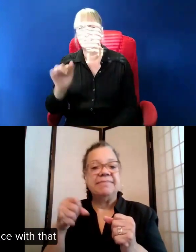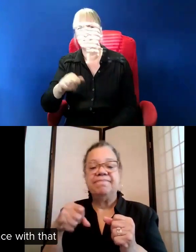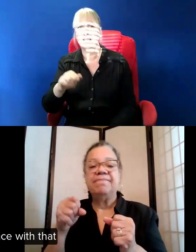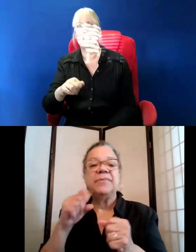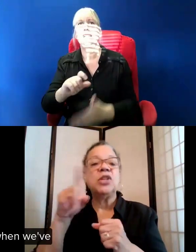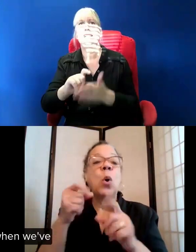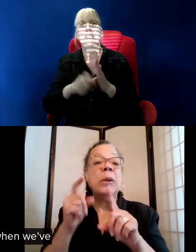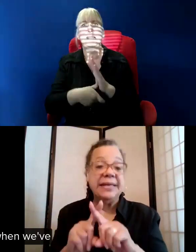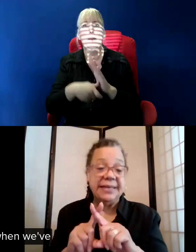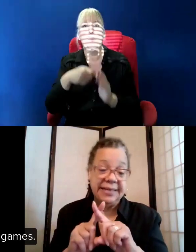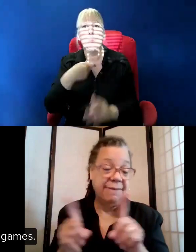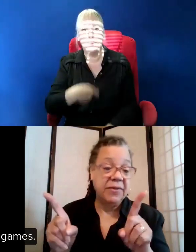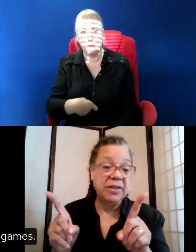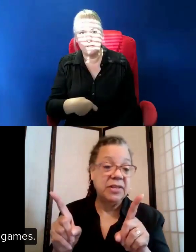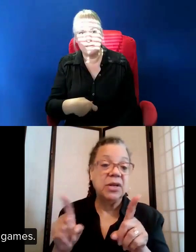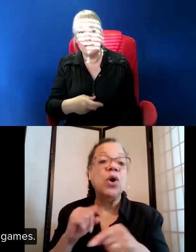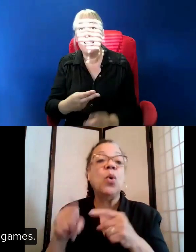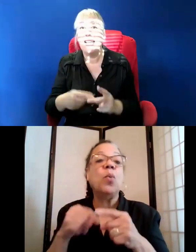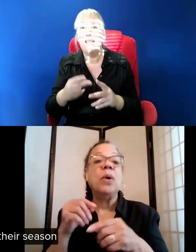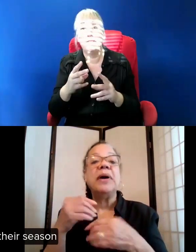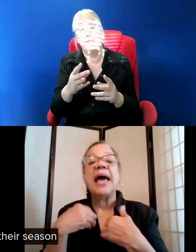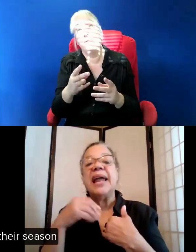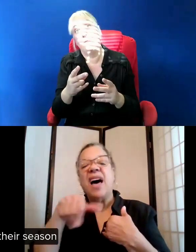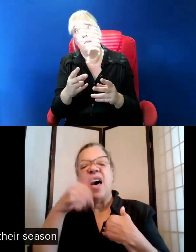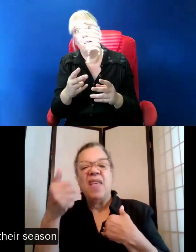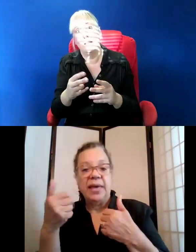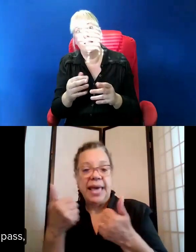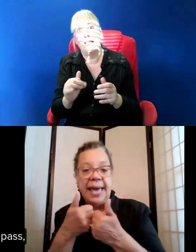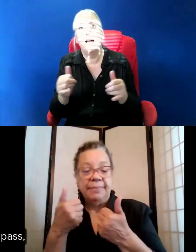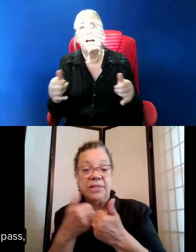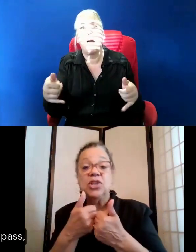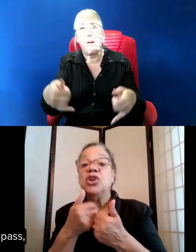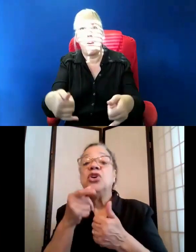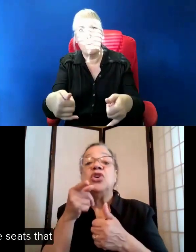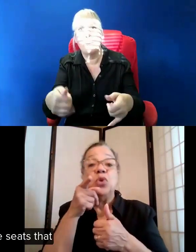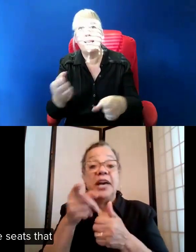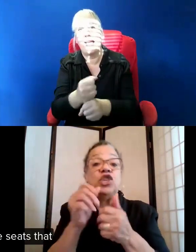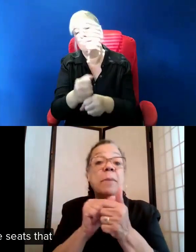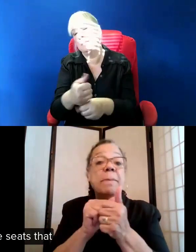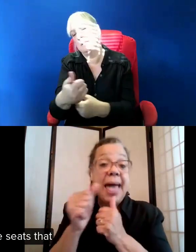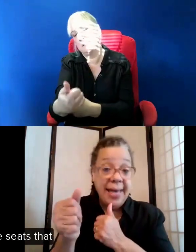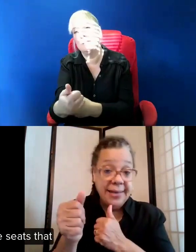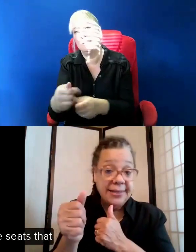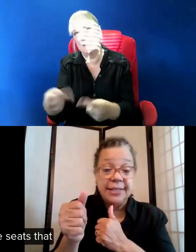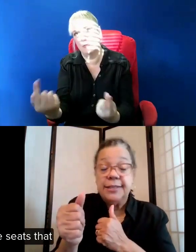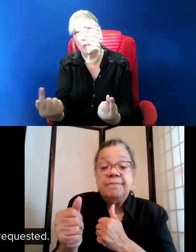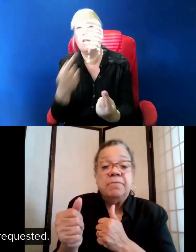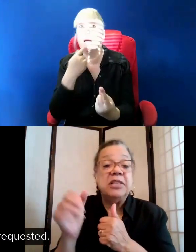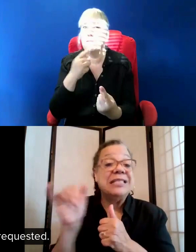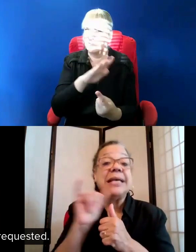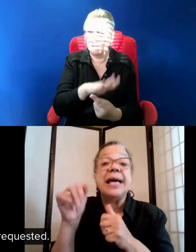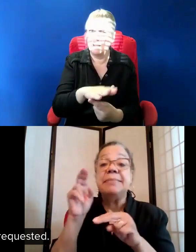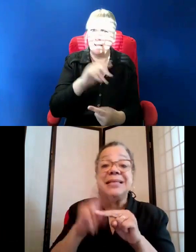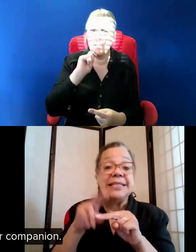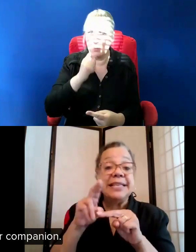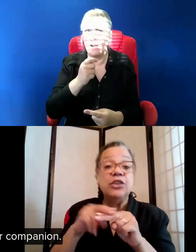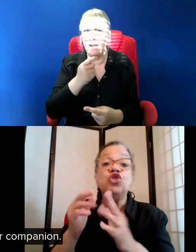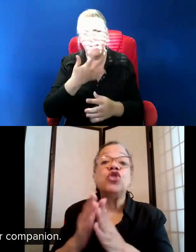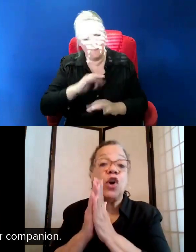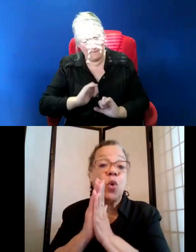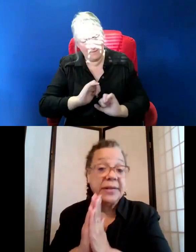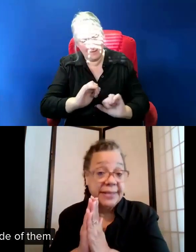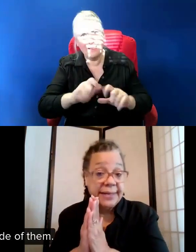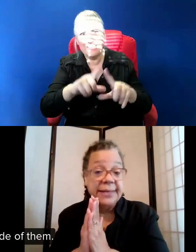difference with that would be when we've got cup games. So they get their season ticket pass, they get the seats that they have requested, they